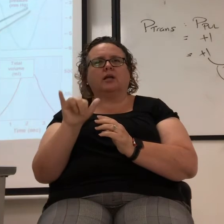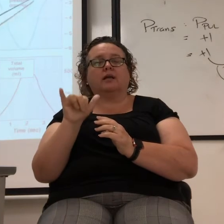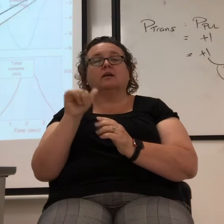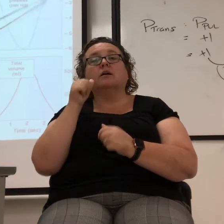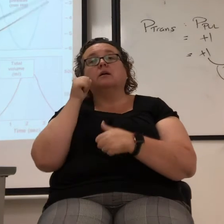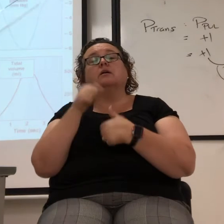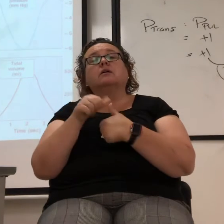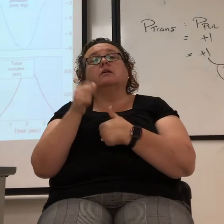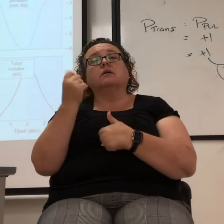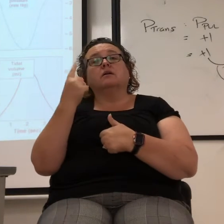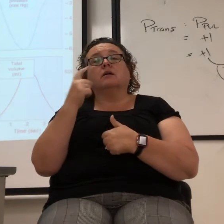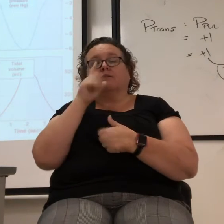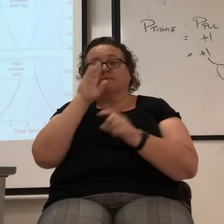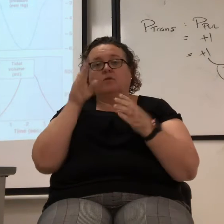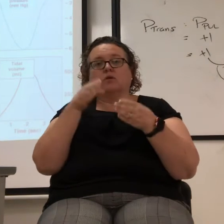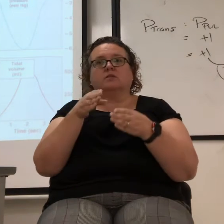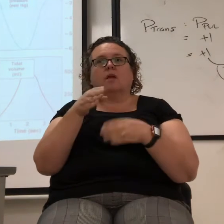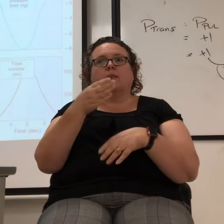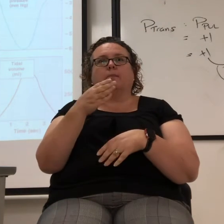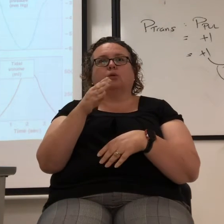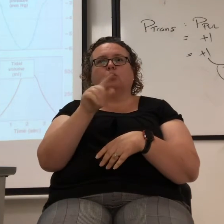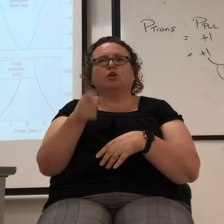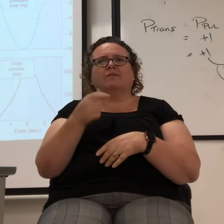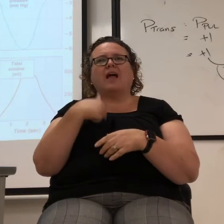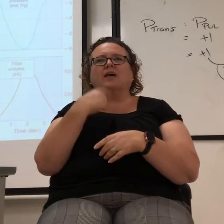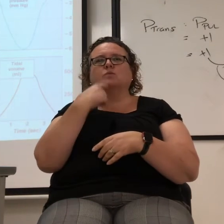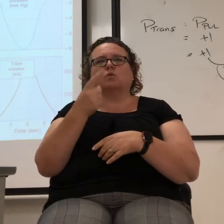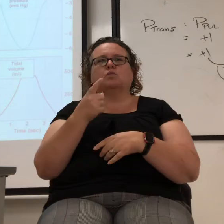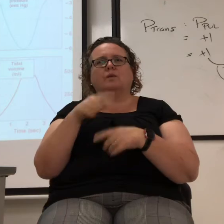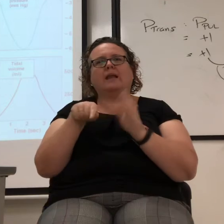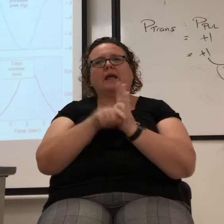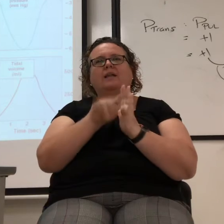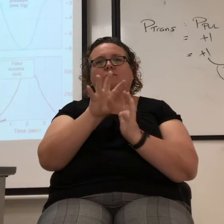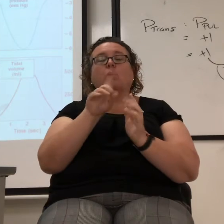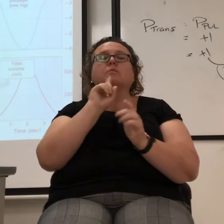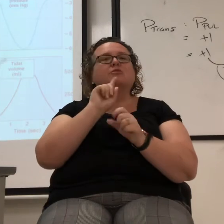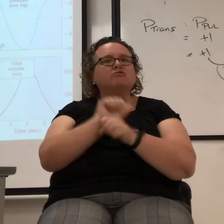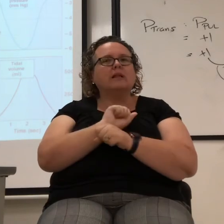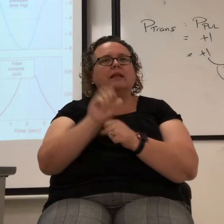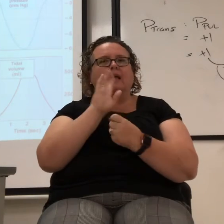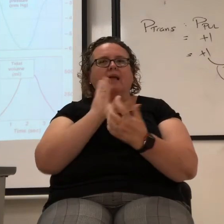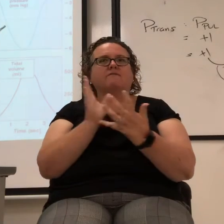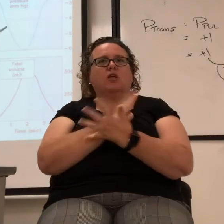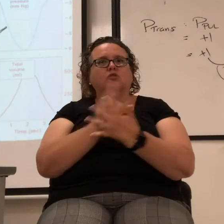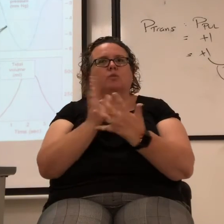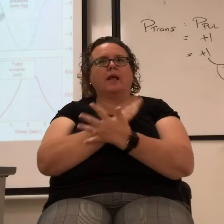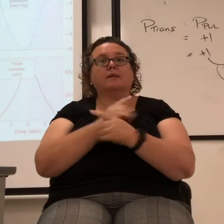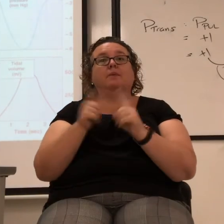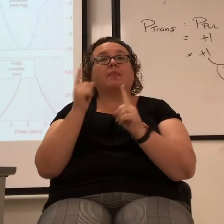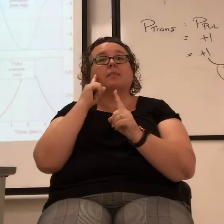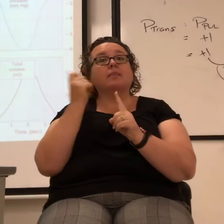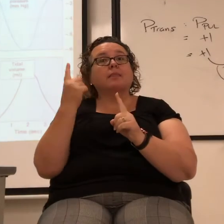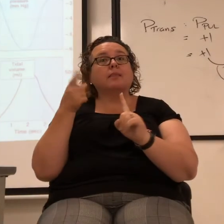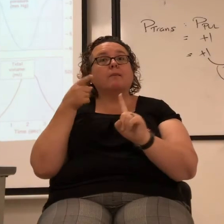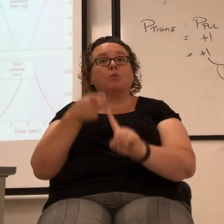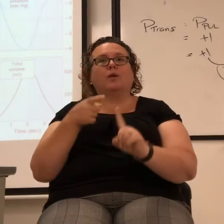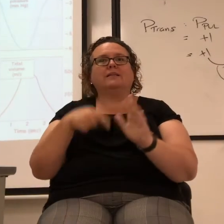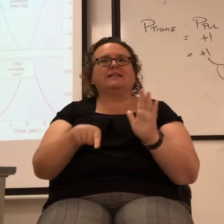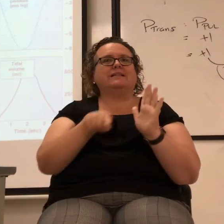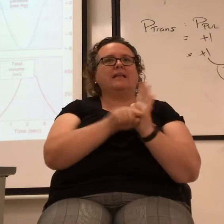curve, I said that's negative four. As you can see, it fluctuates. But the point is, it's always negative with respect